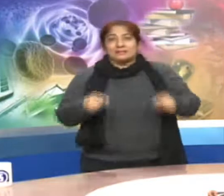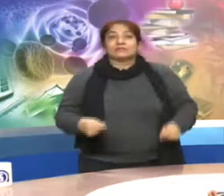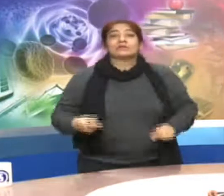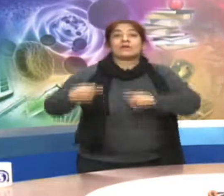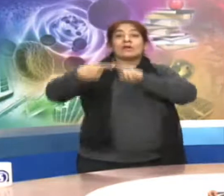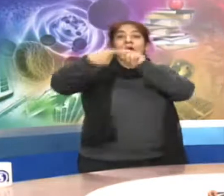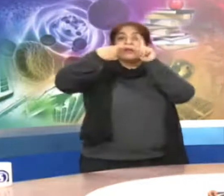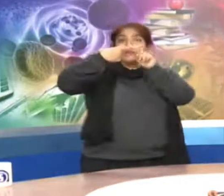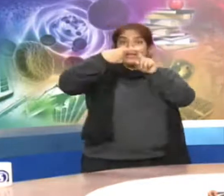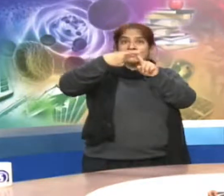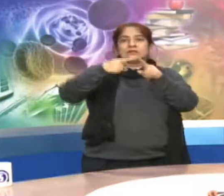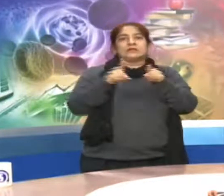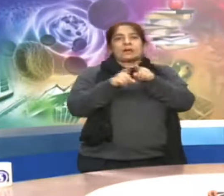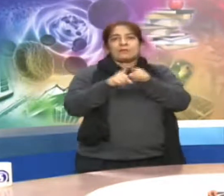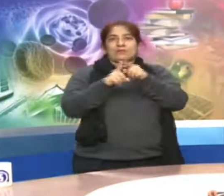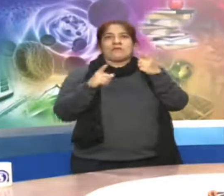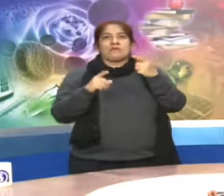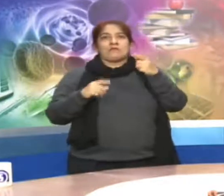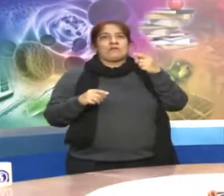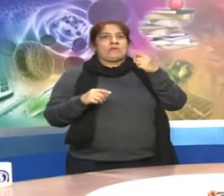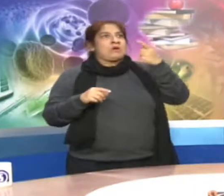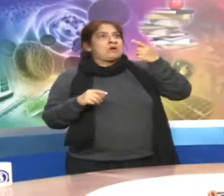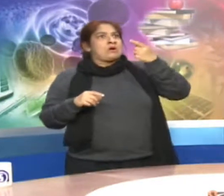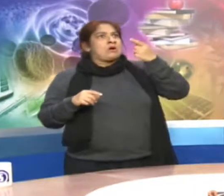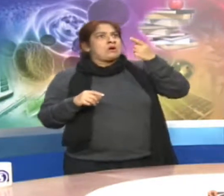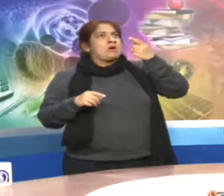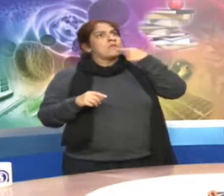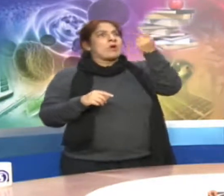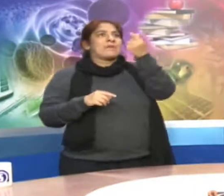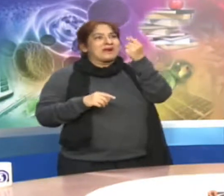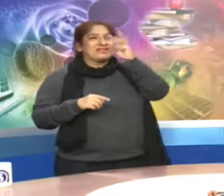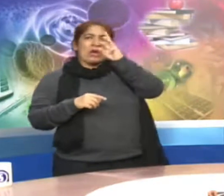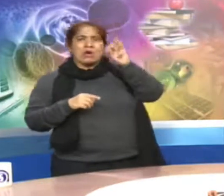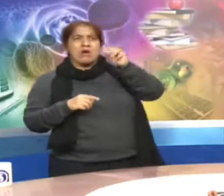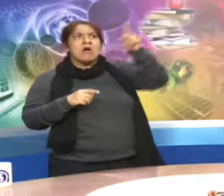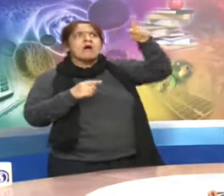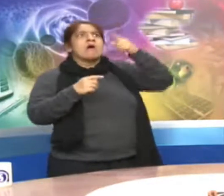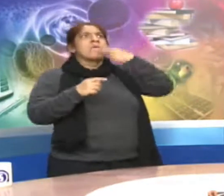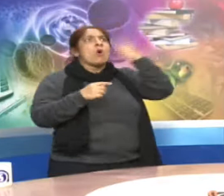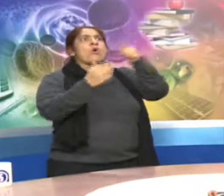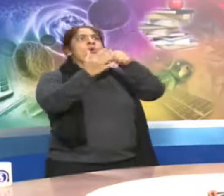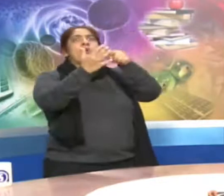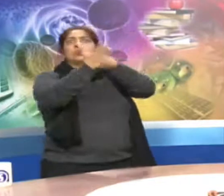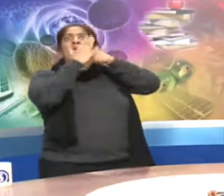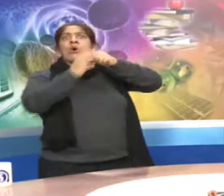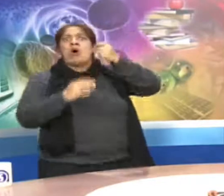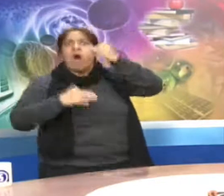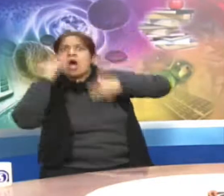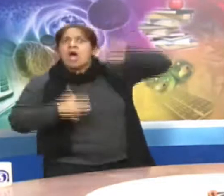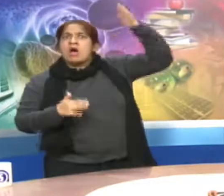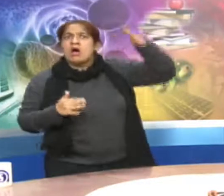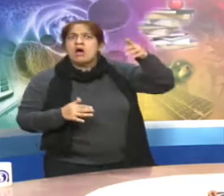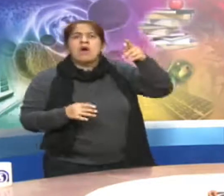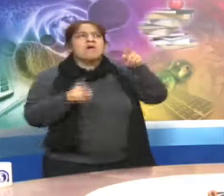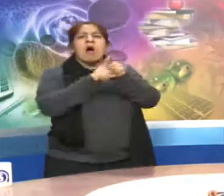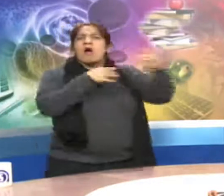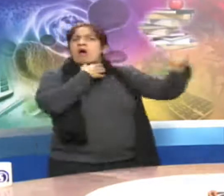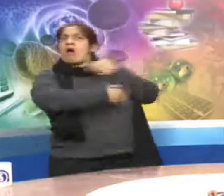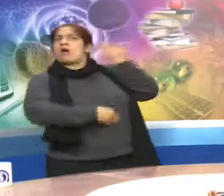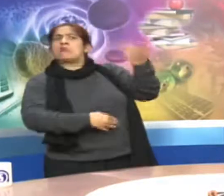I'll explain you the points. So, number one is charging higher MRP. The print says